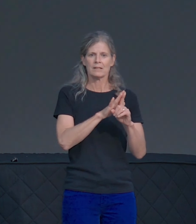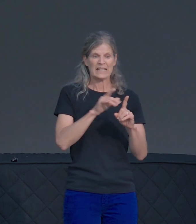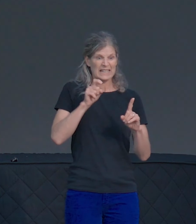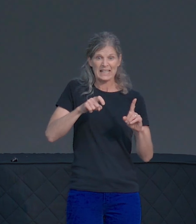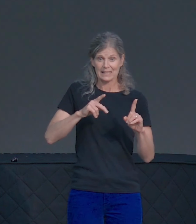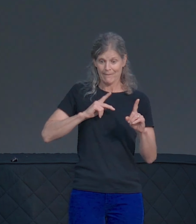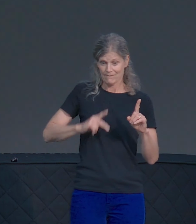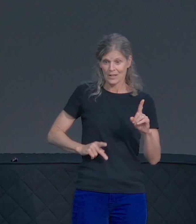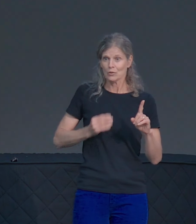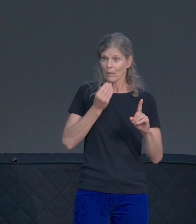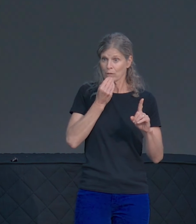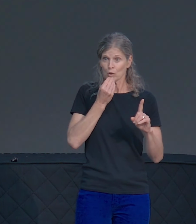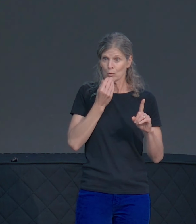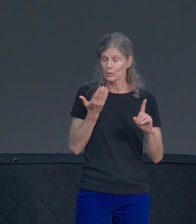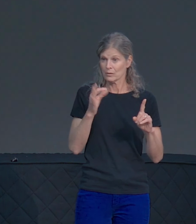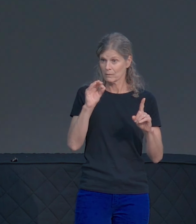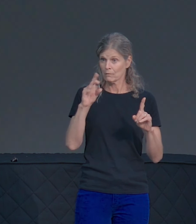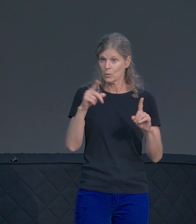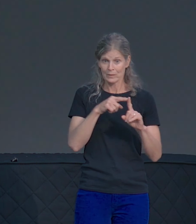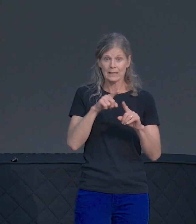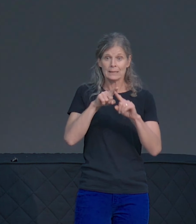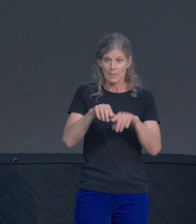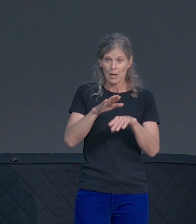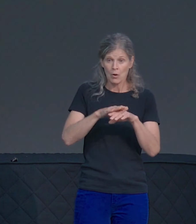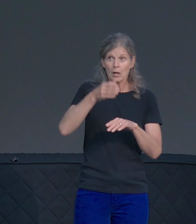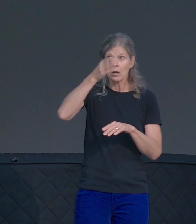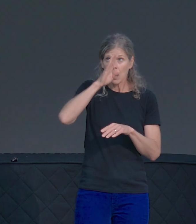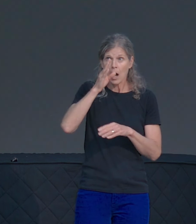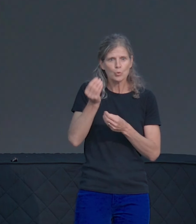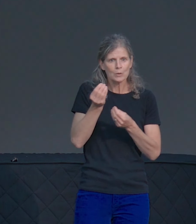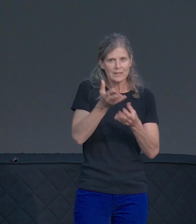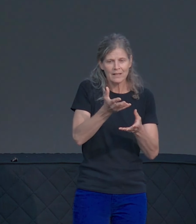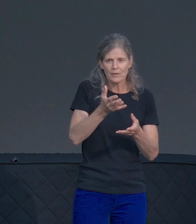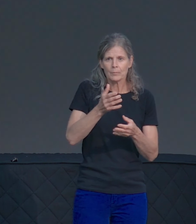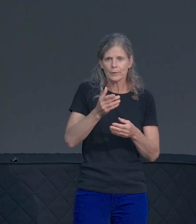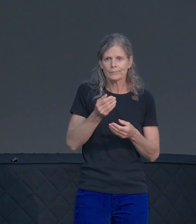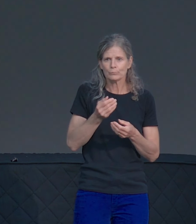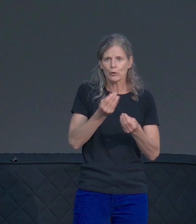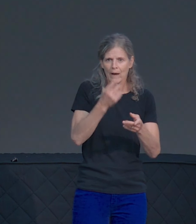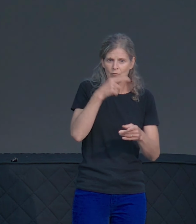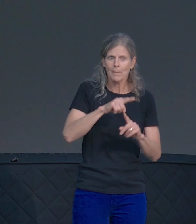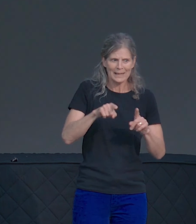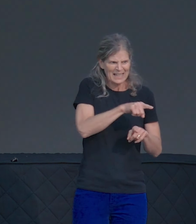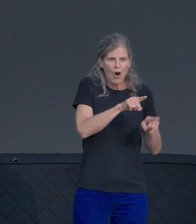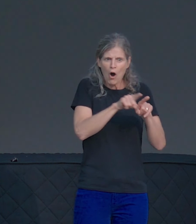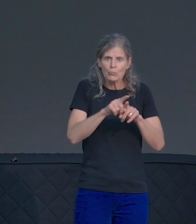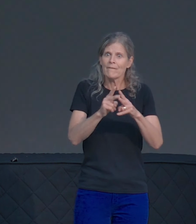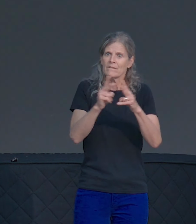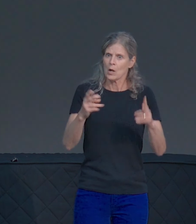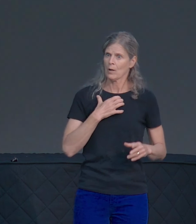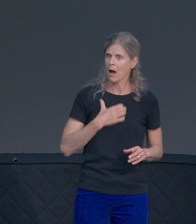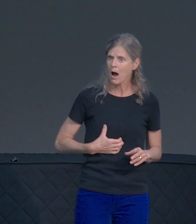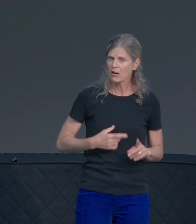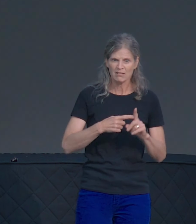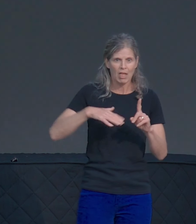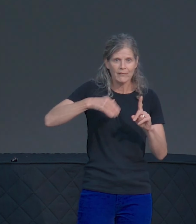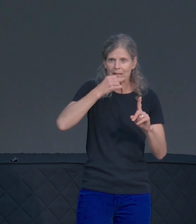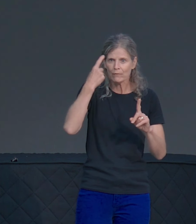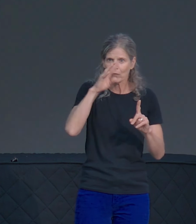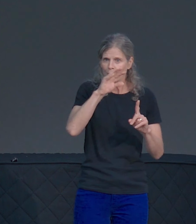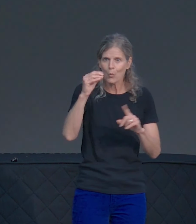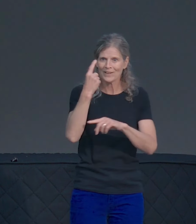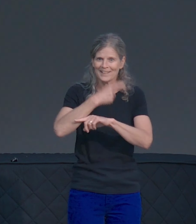food. He's dependent on God to sustain him, but also he's really hungry because he hasn't eaten for 40